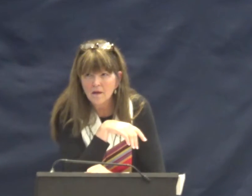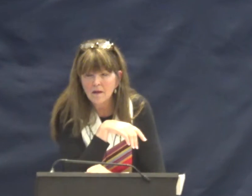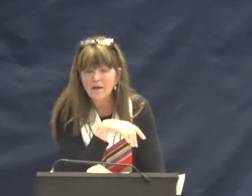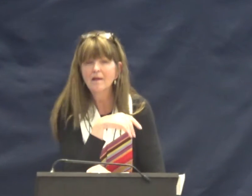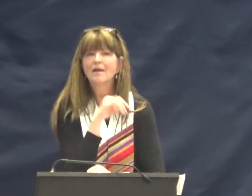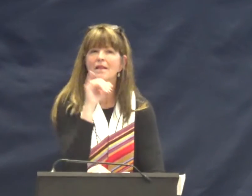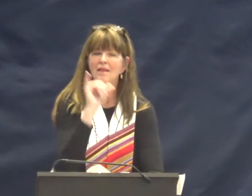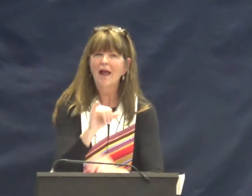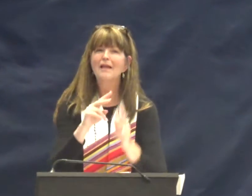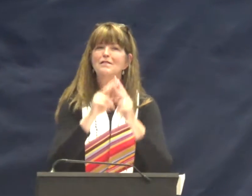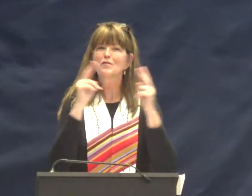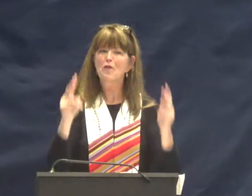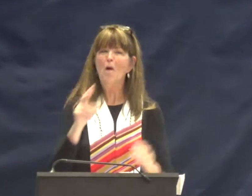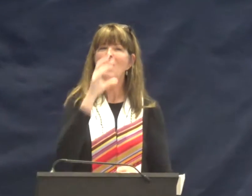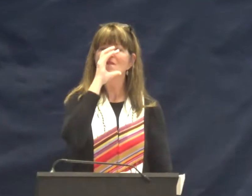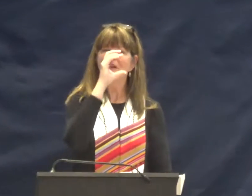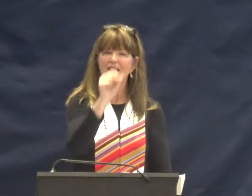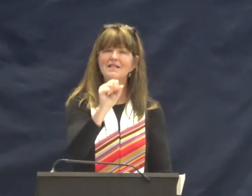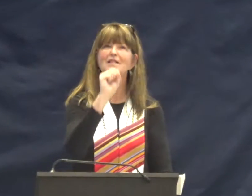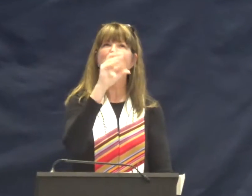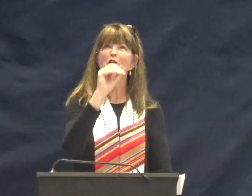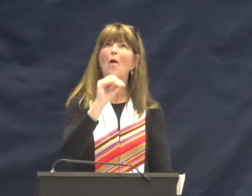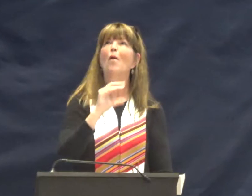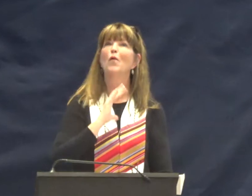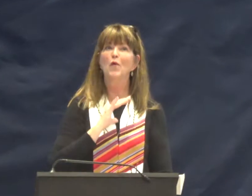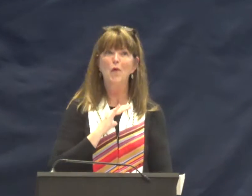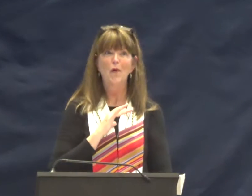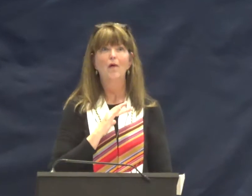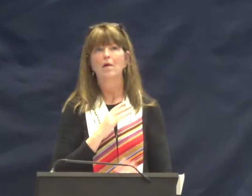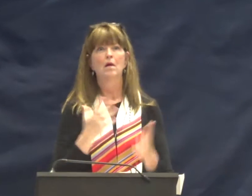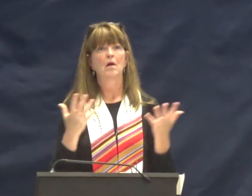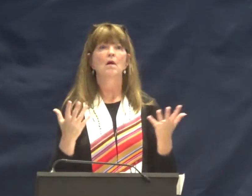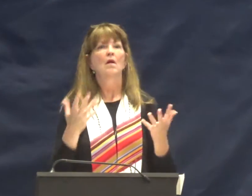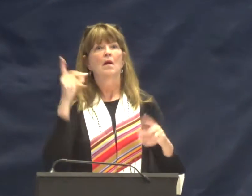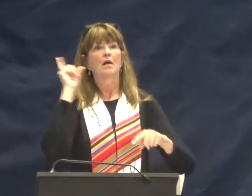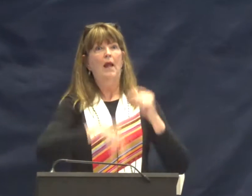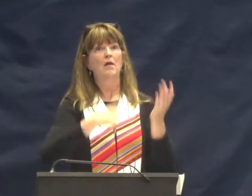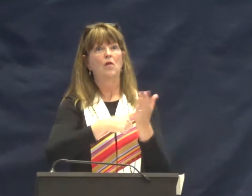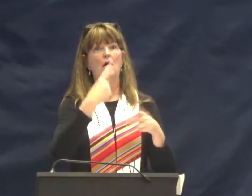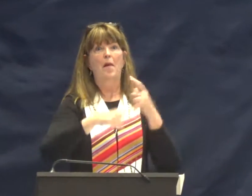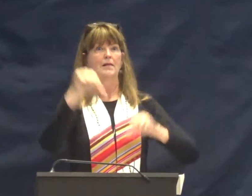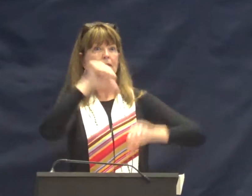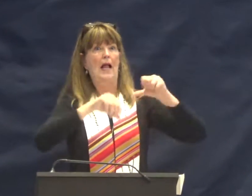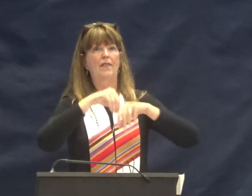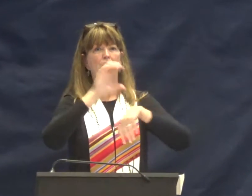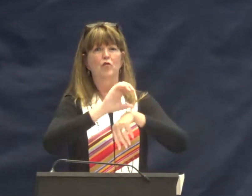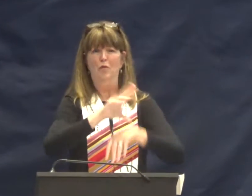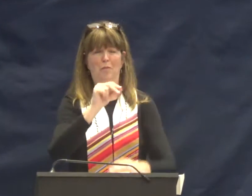were dangerous and therefore would have a negative impact on them. It's so fascinating and